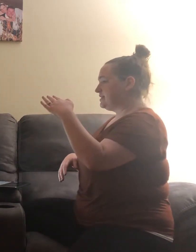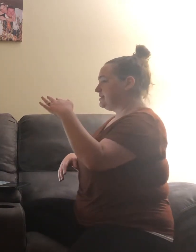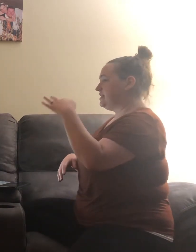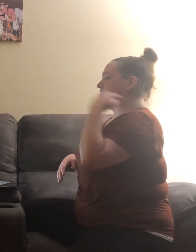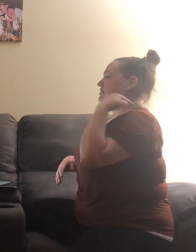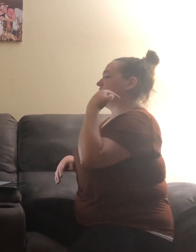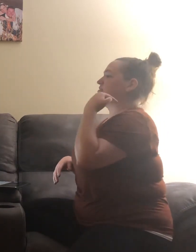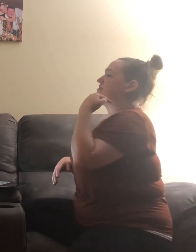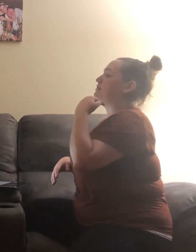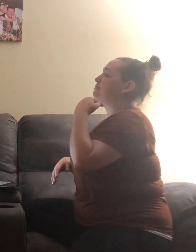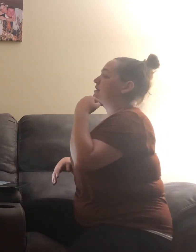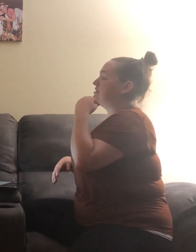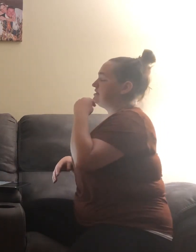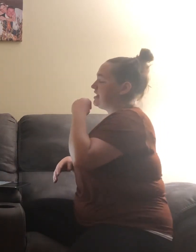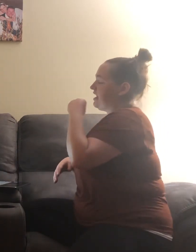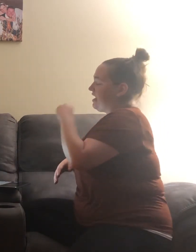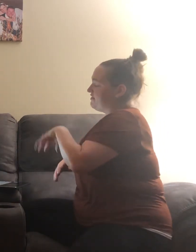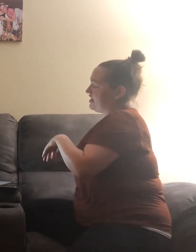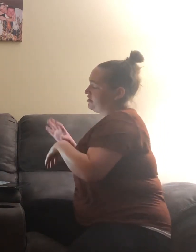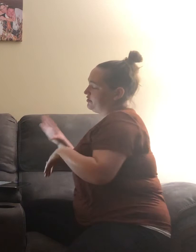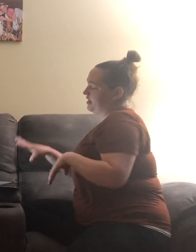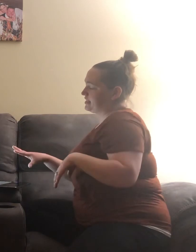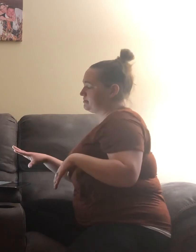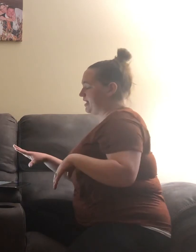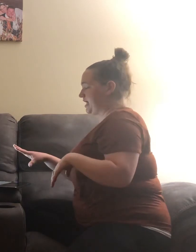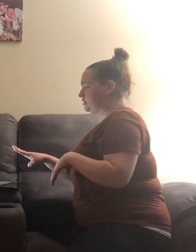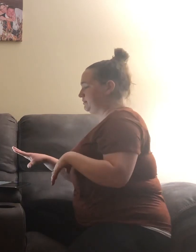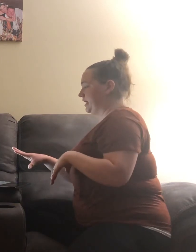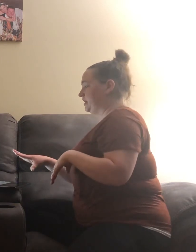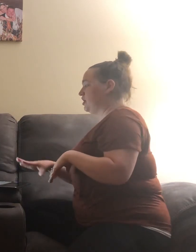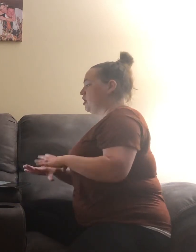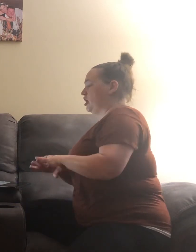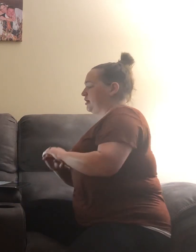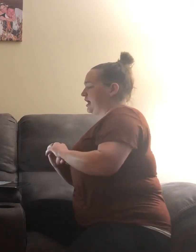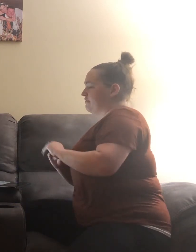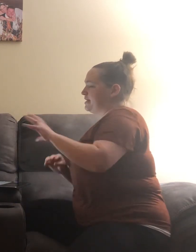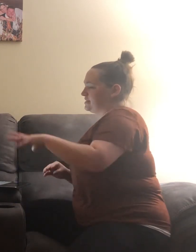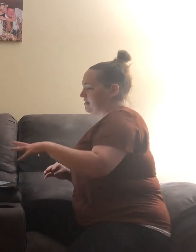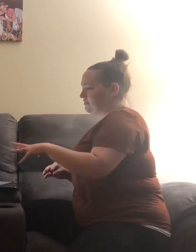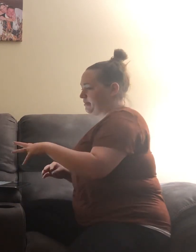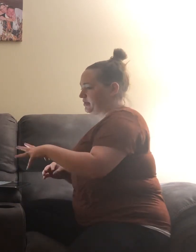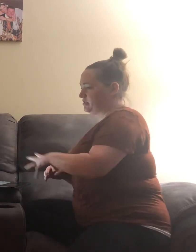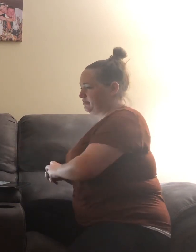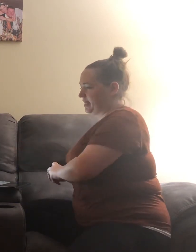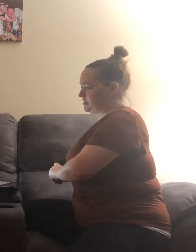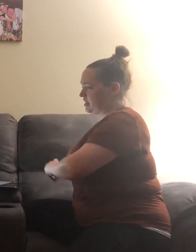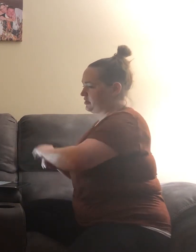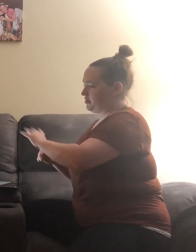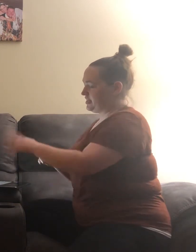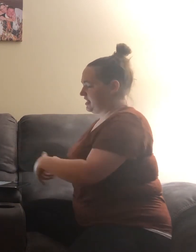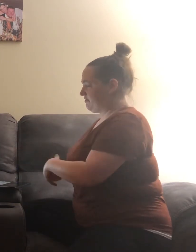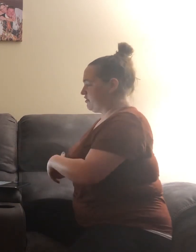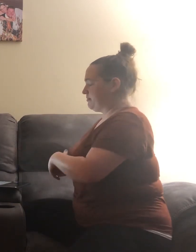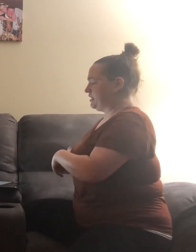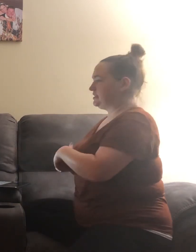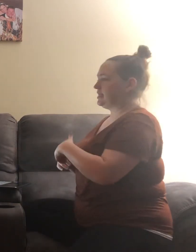and then these numbers that I have on your asthma action plan are kind of based off that personal best. And on your intake form, it looks like it